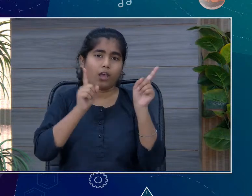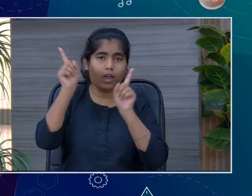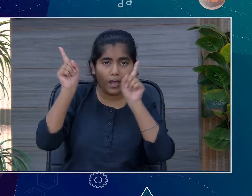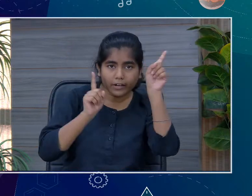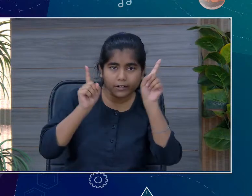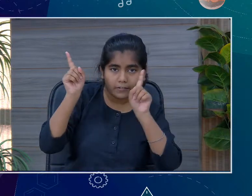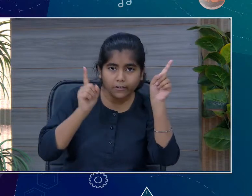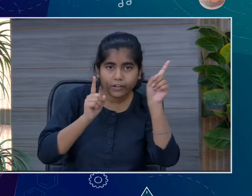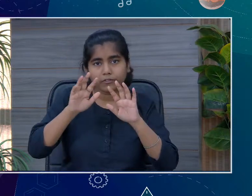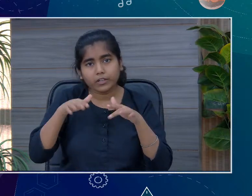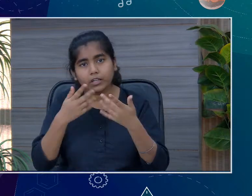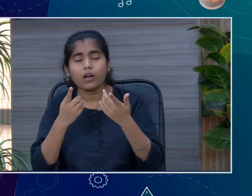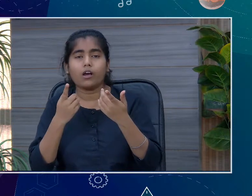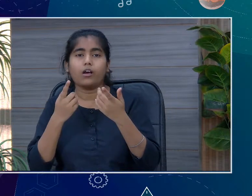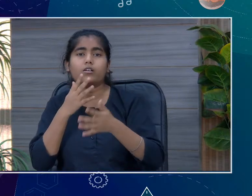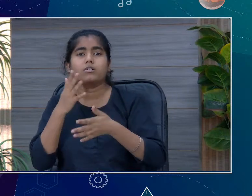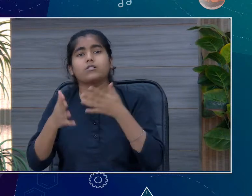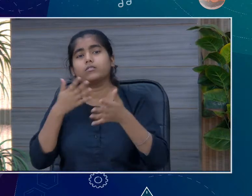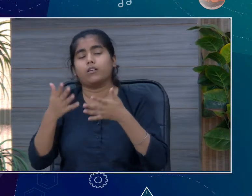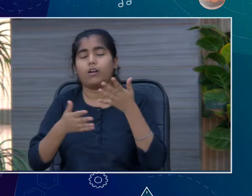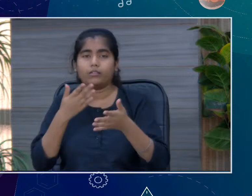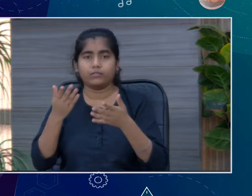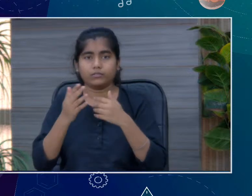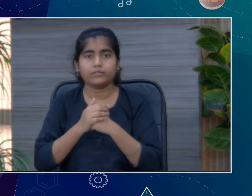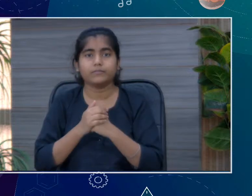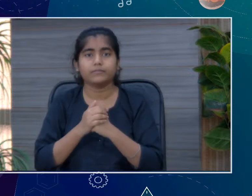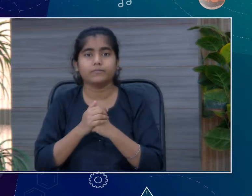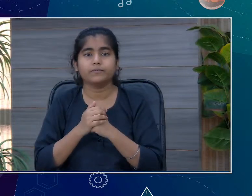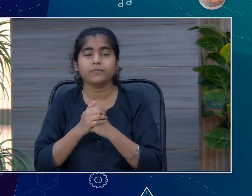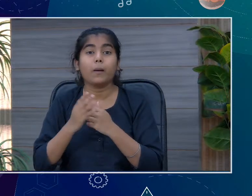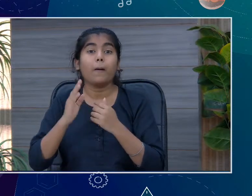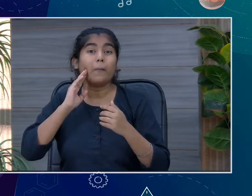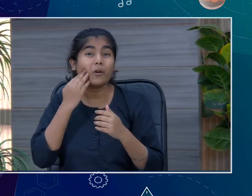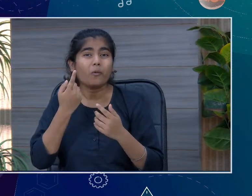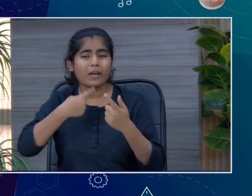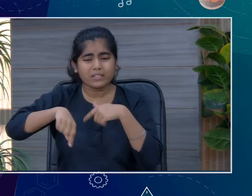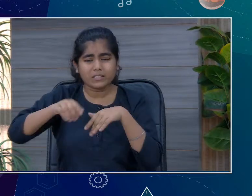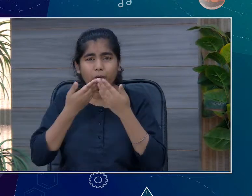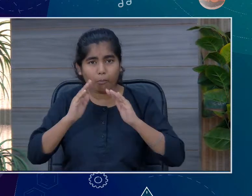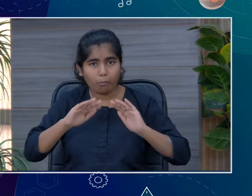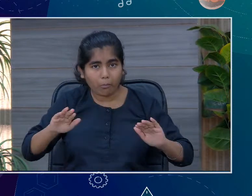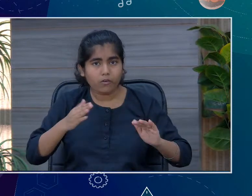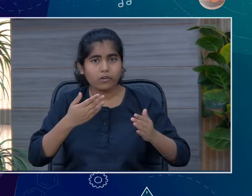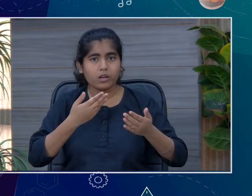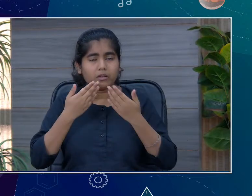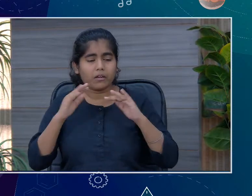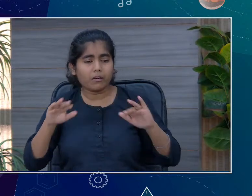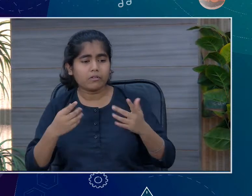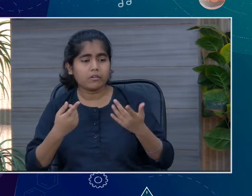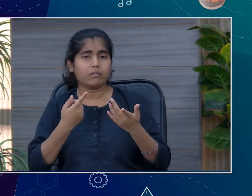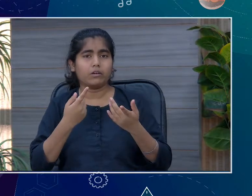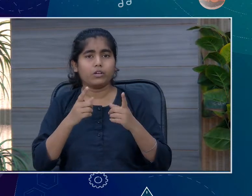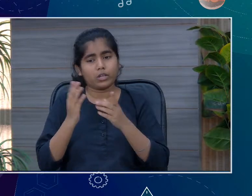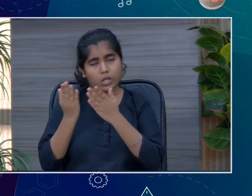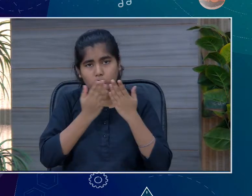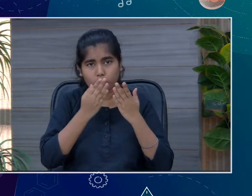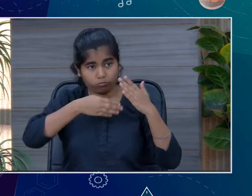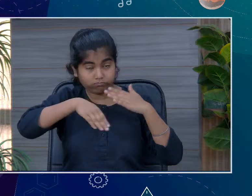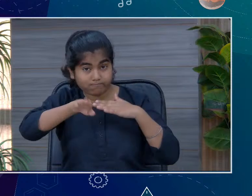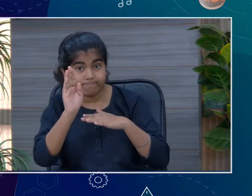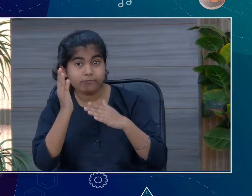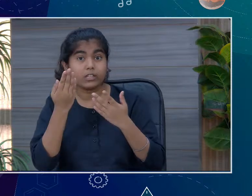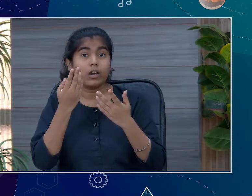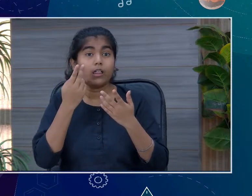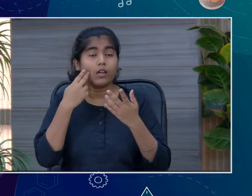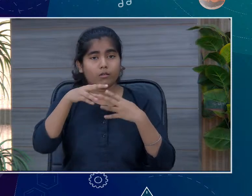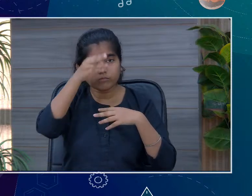we normally call it home signs at home in a hearing family. But when these children go to a residential school, a place